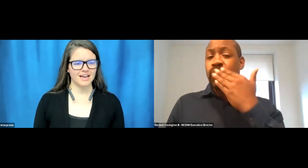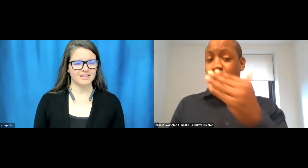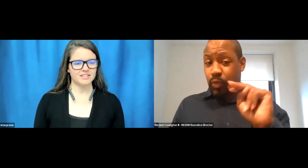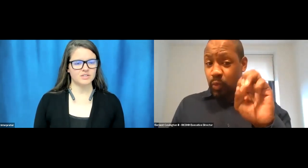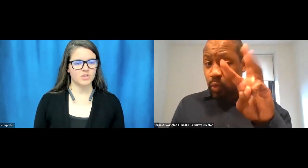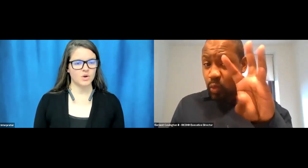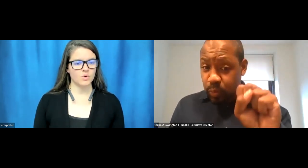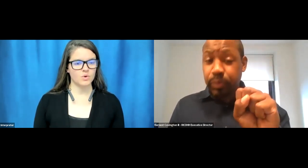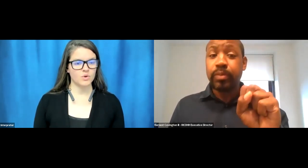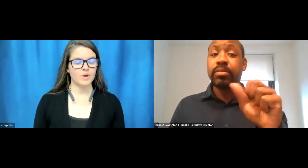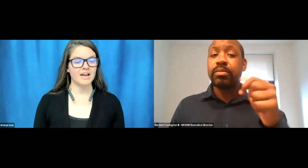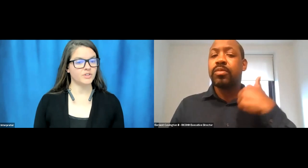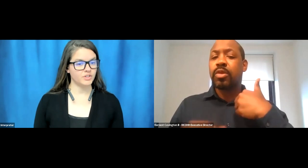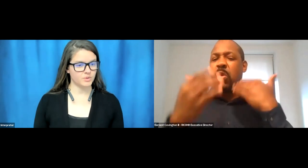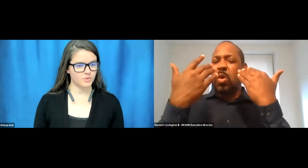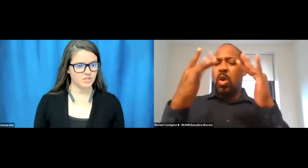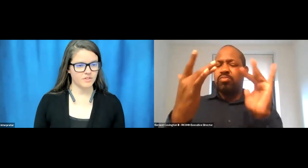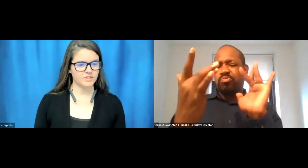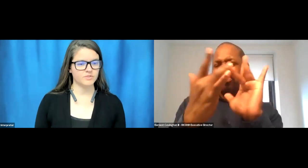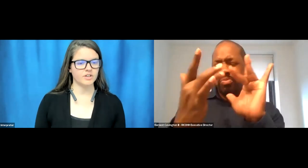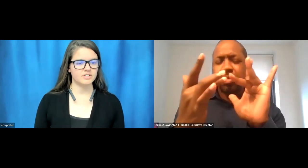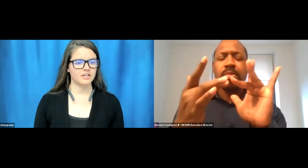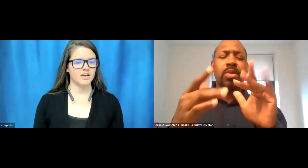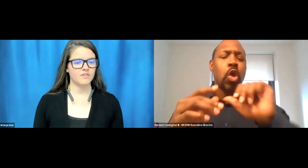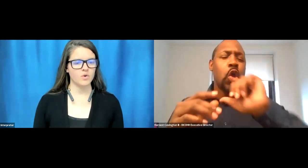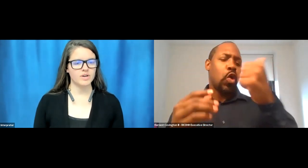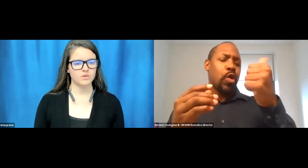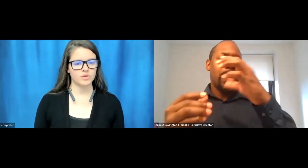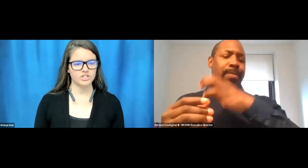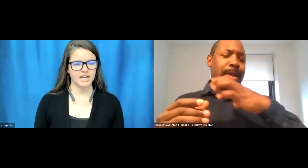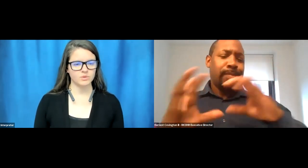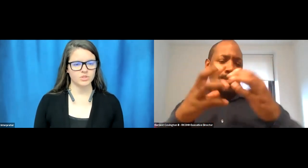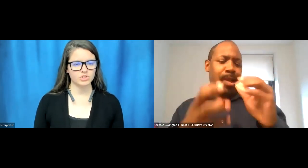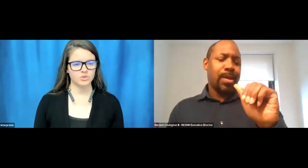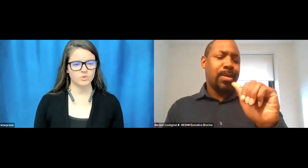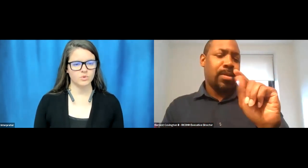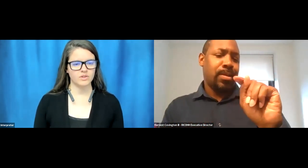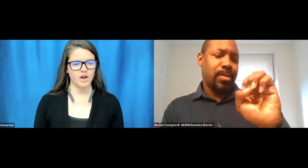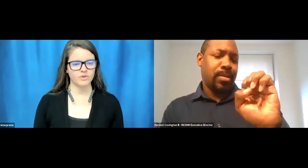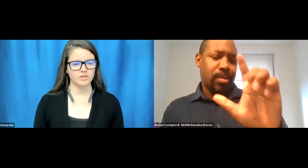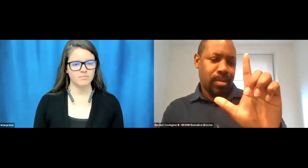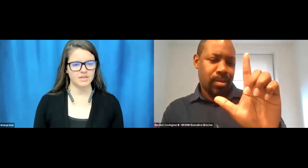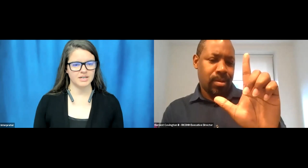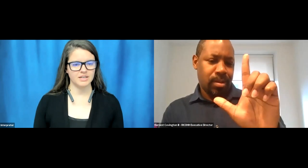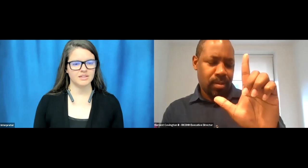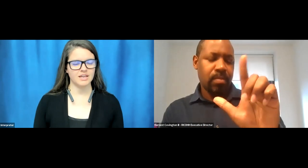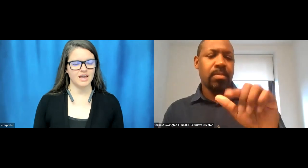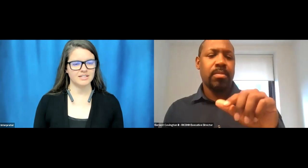Yes, so I have good news on this front. I've already reached out to the other committee, the